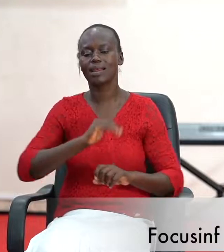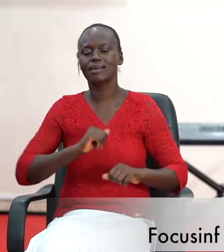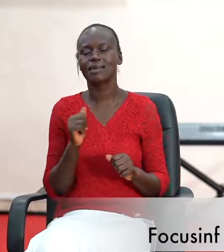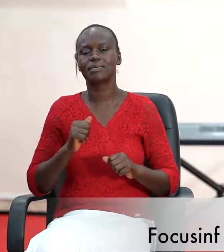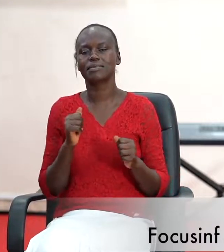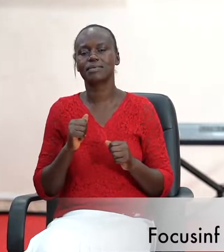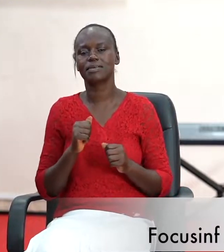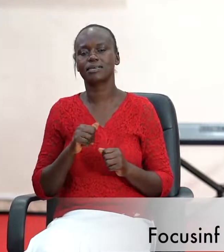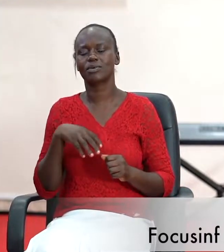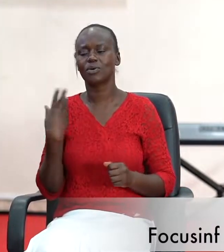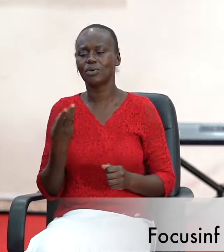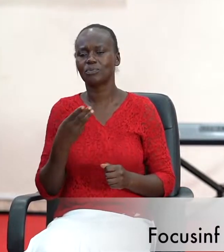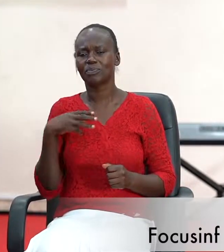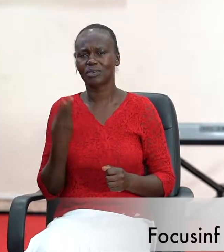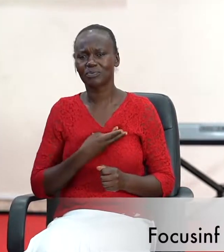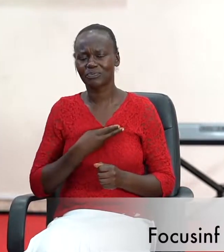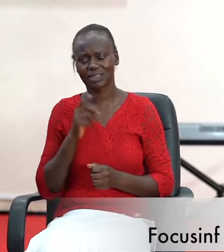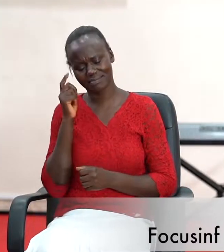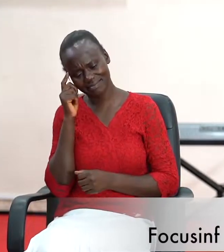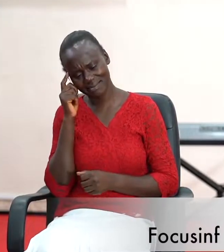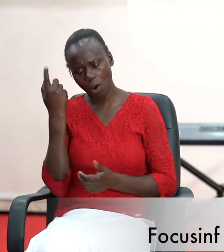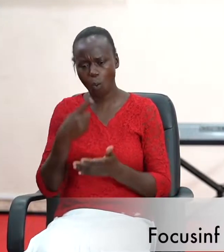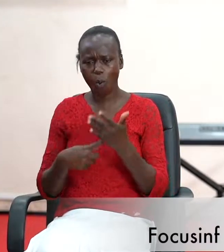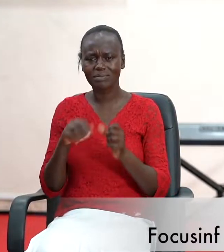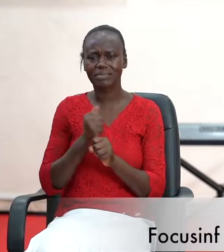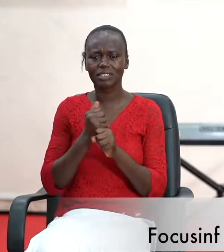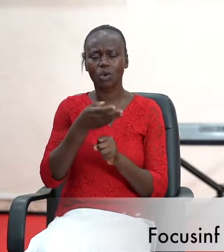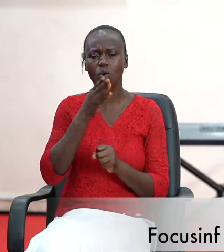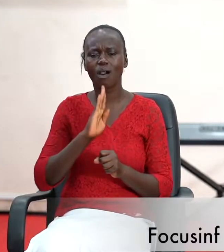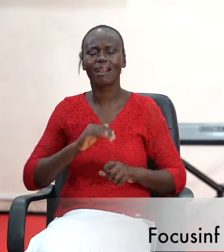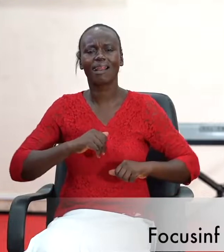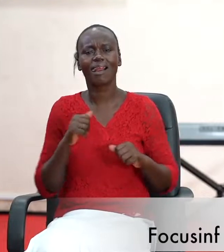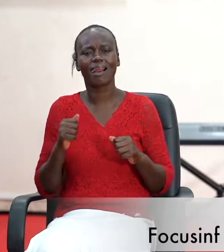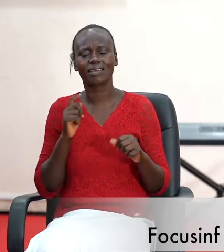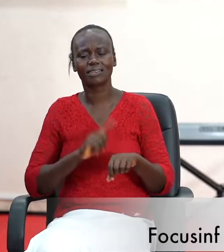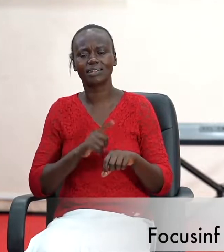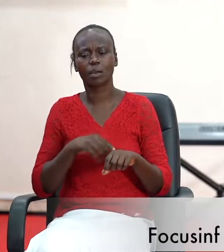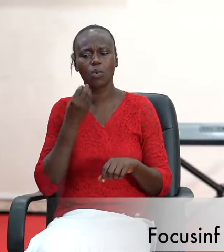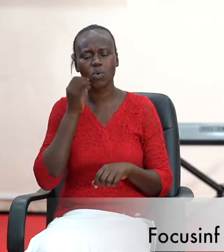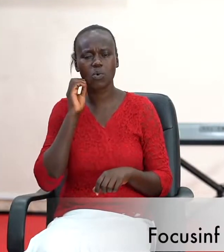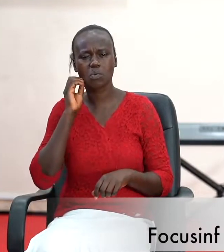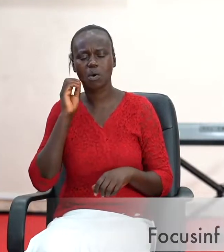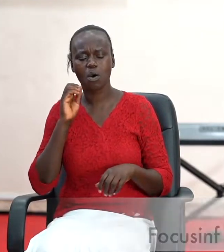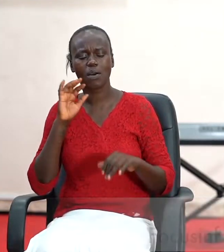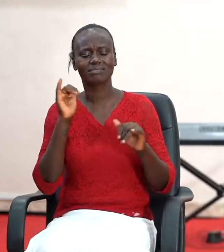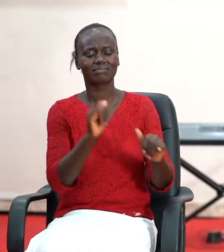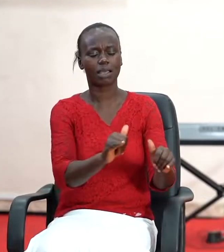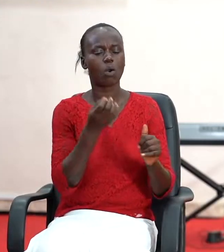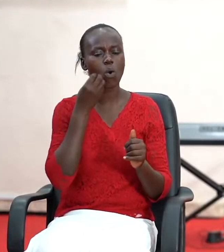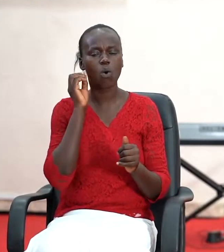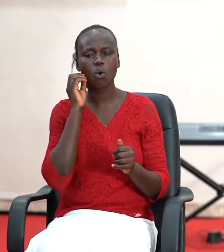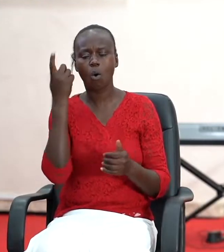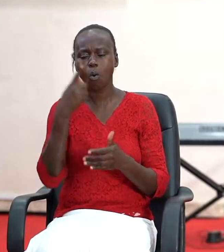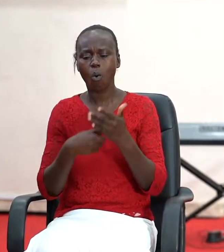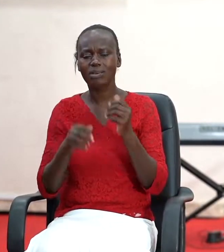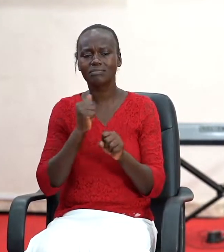Yani, tunacheki ni nini na bamba God. Hata tukiwa home, hata tukiwa tumeka mtaani. What pleases